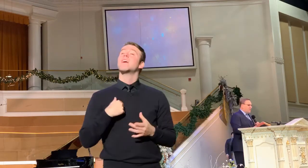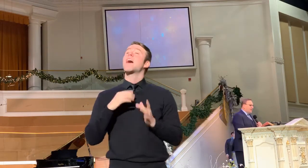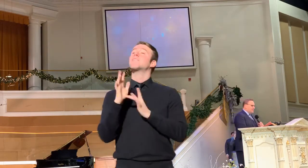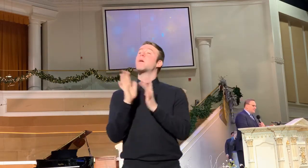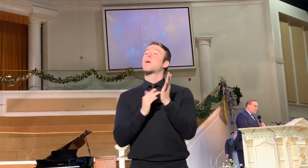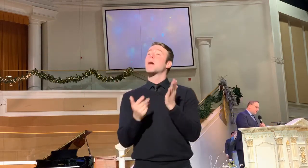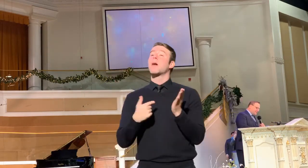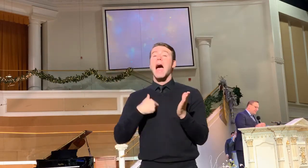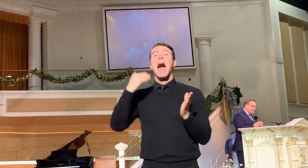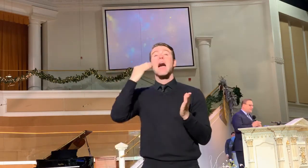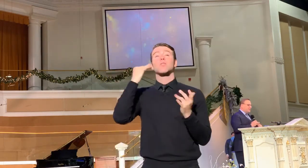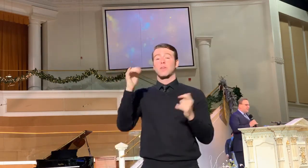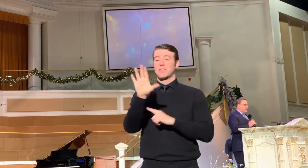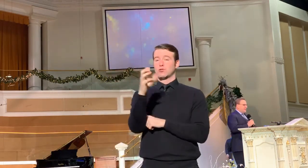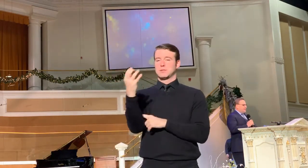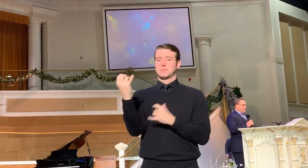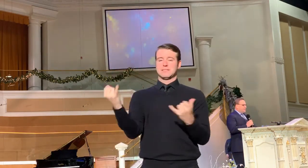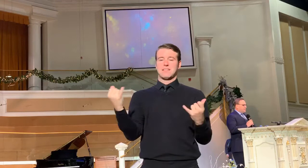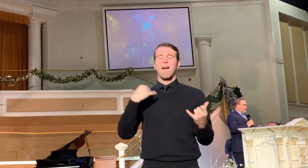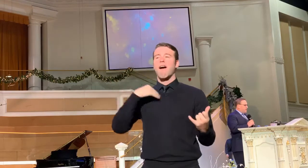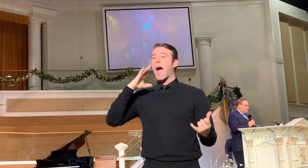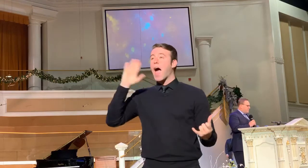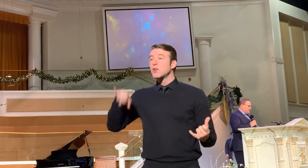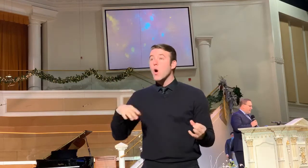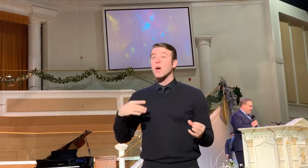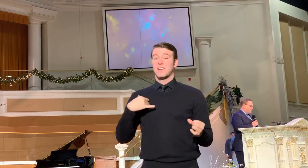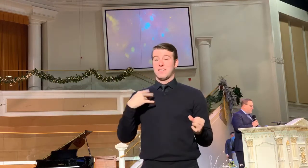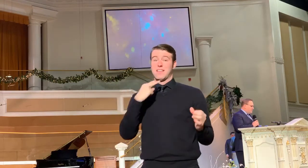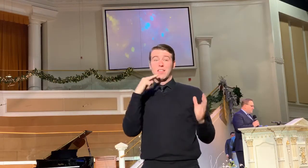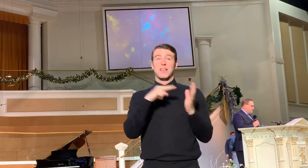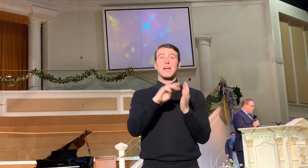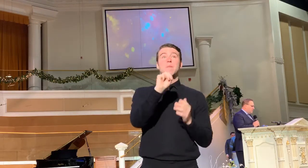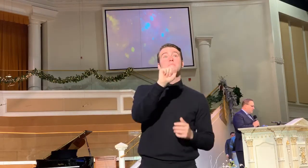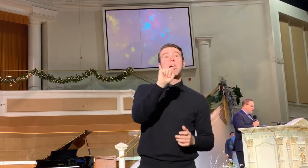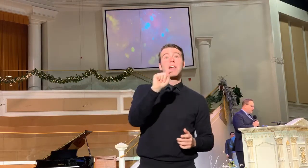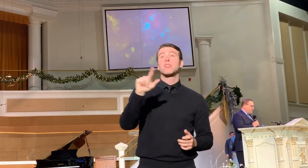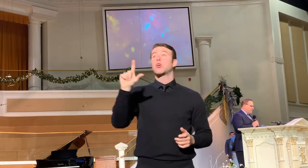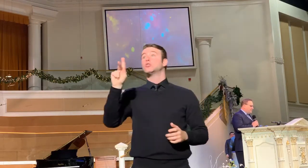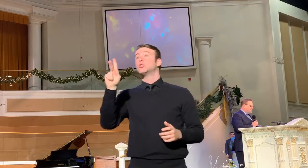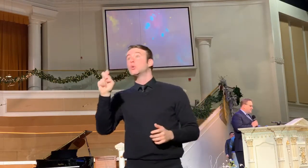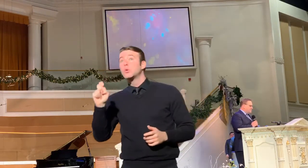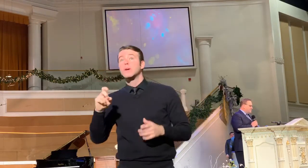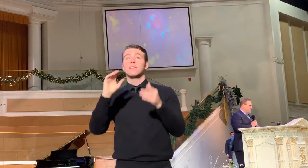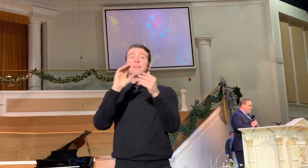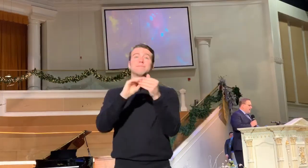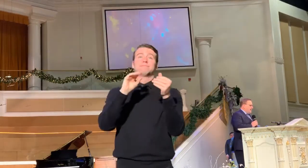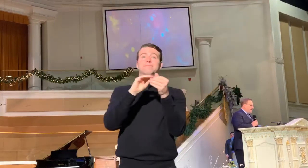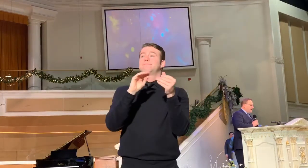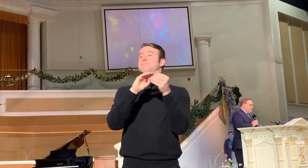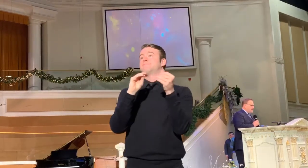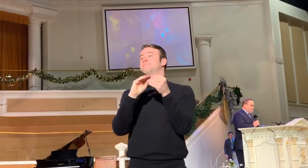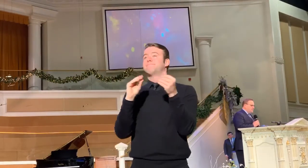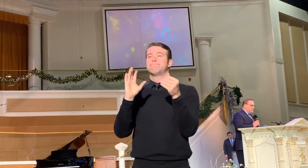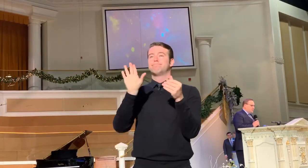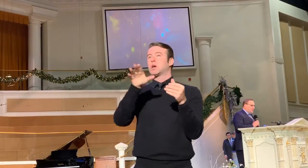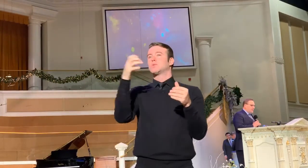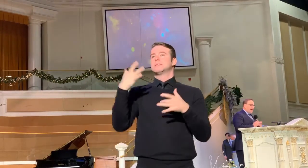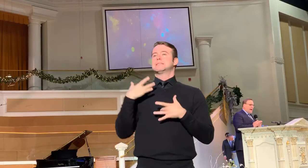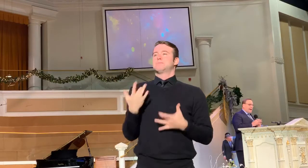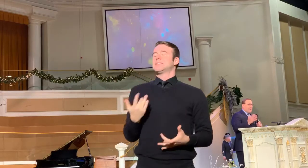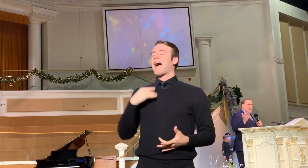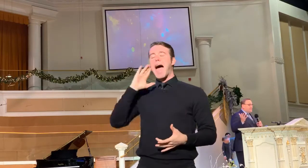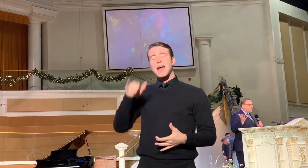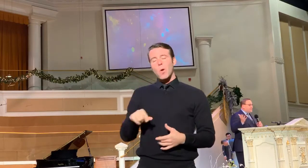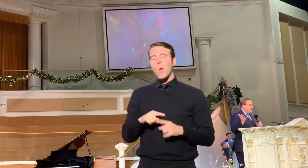I know it's Christmas, and usually we go to the book of Matthew or the book of Luke, or we tell some Christmas story,